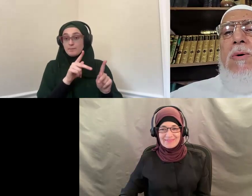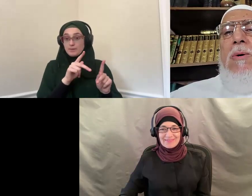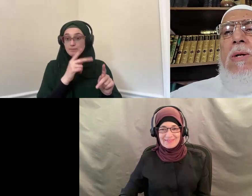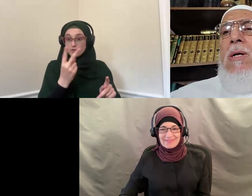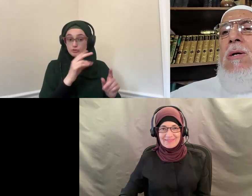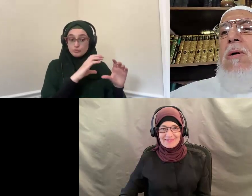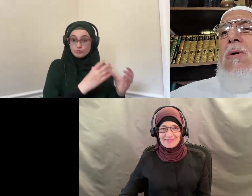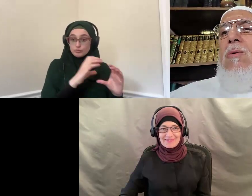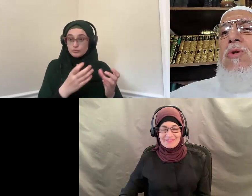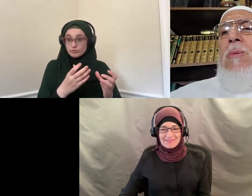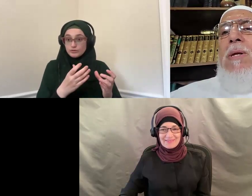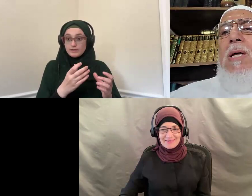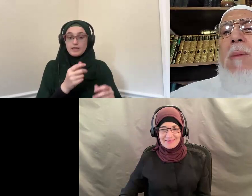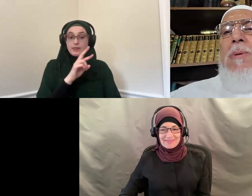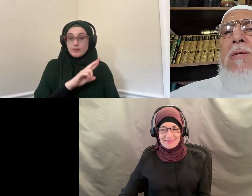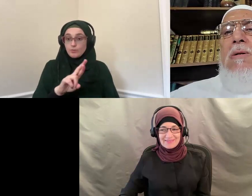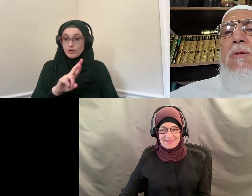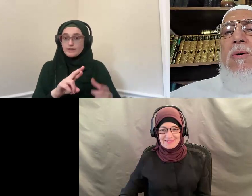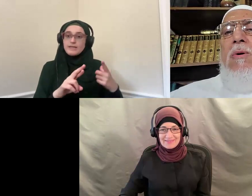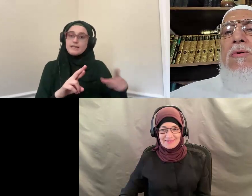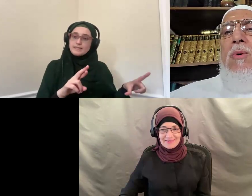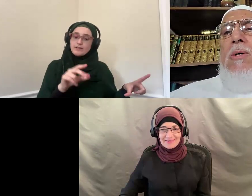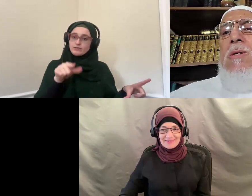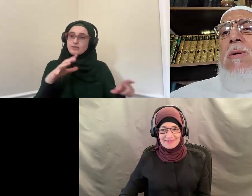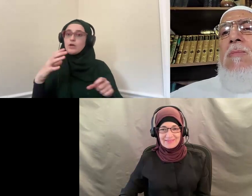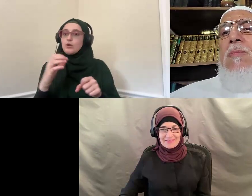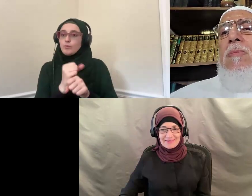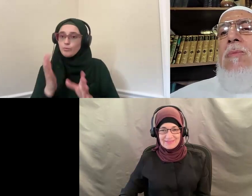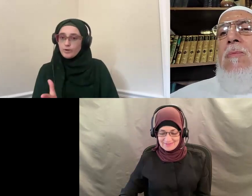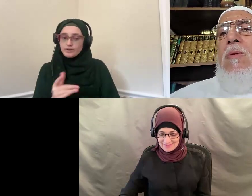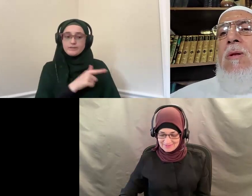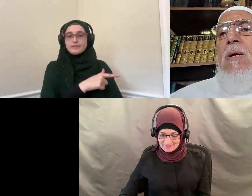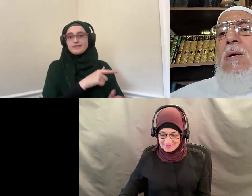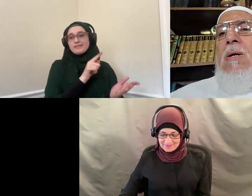winners of all, which will be the happiest of all, of course.